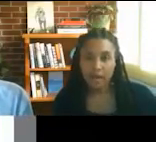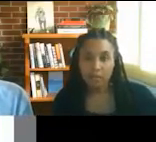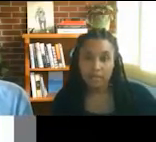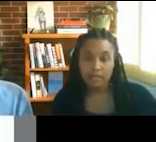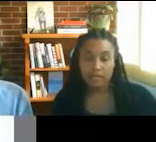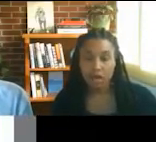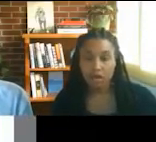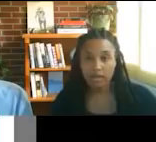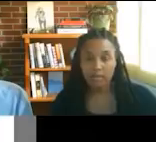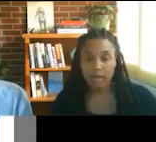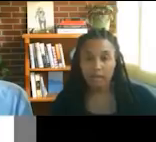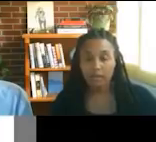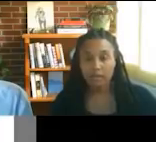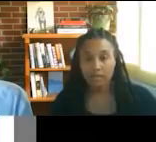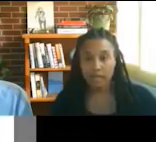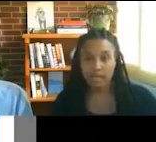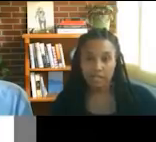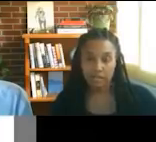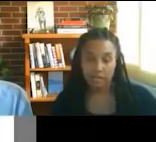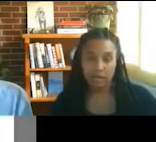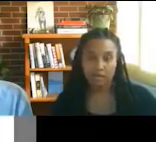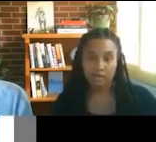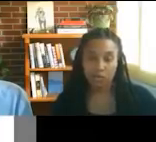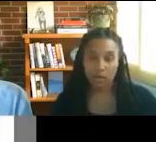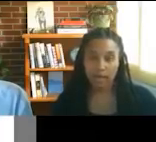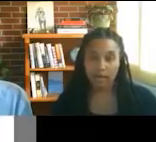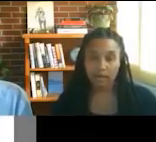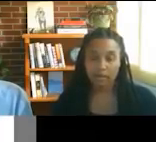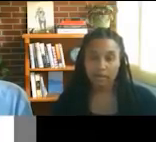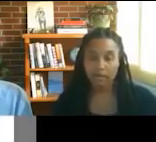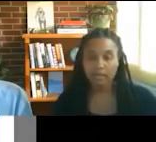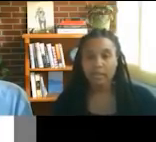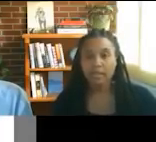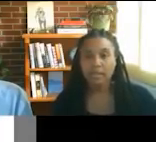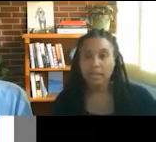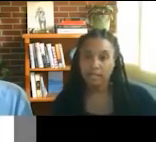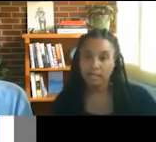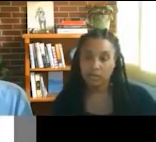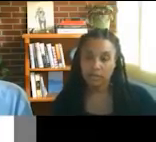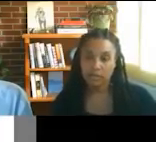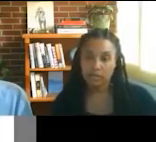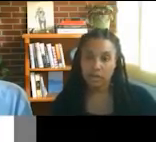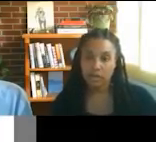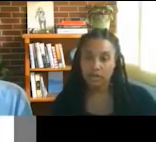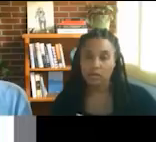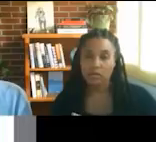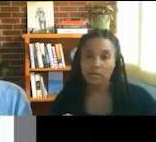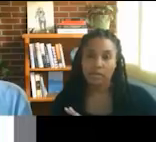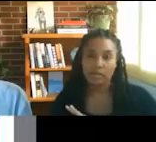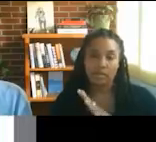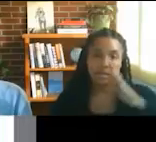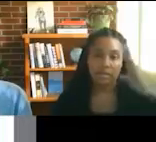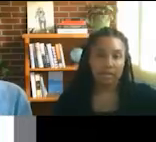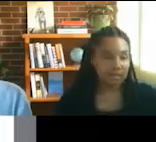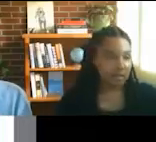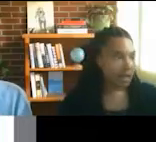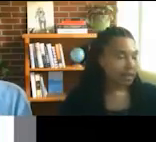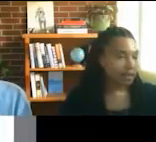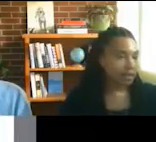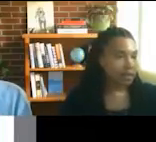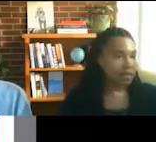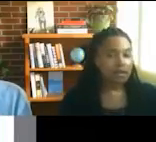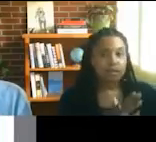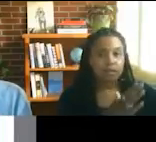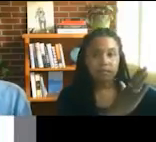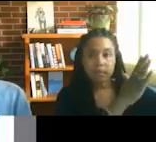If I was talking about the direction of somewhere, and it's going to start on this